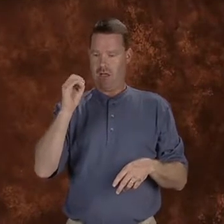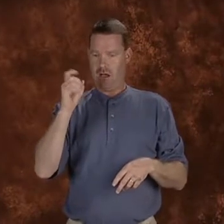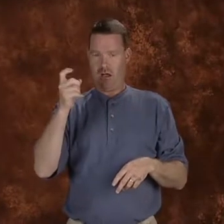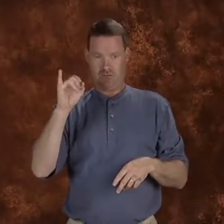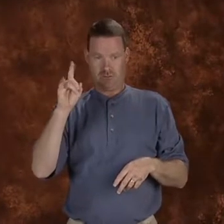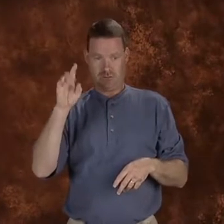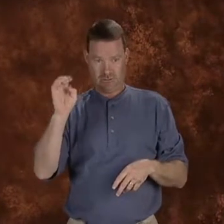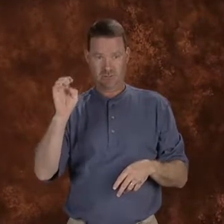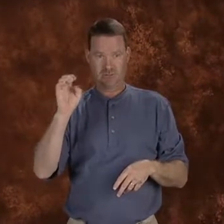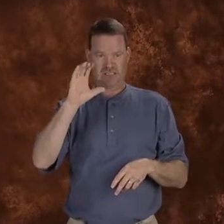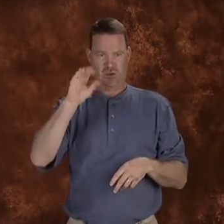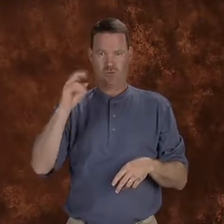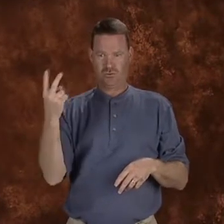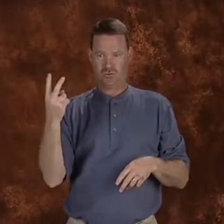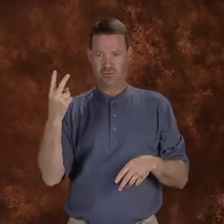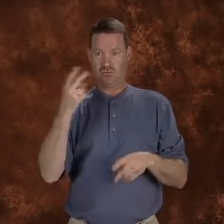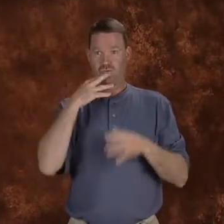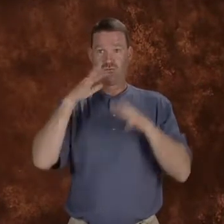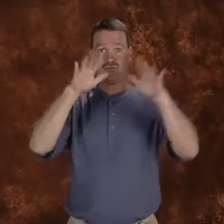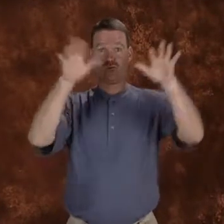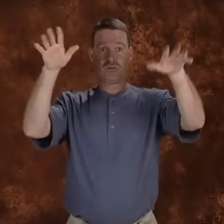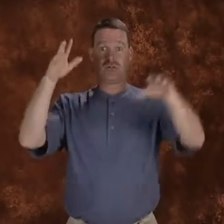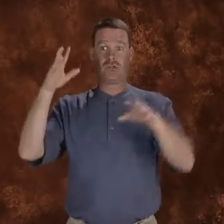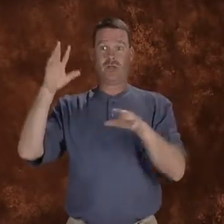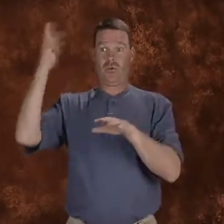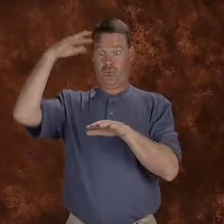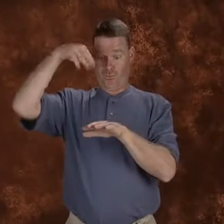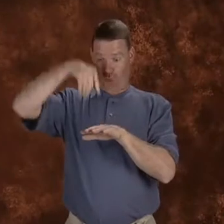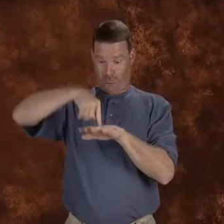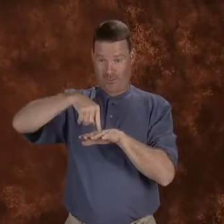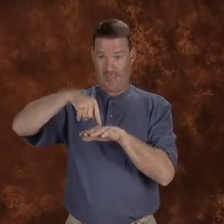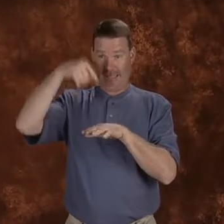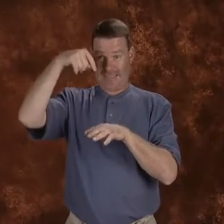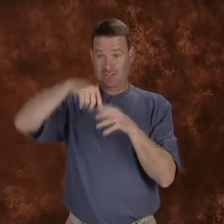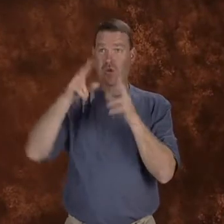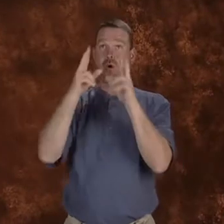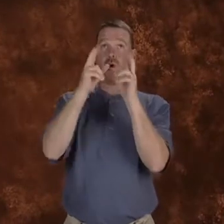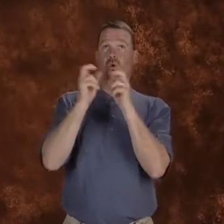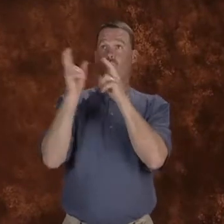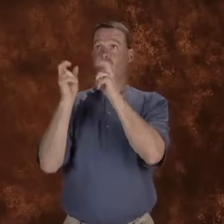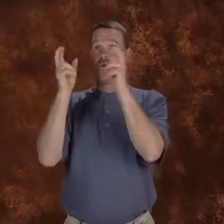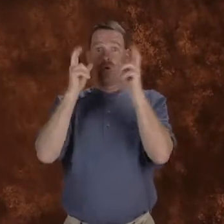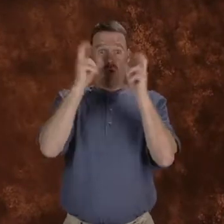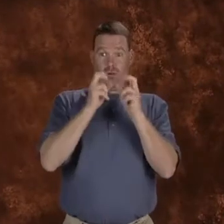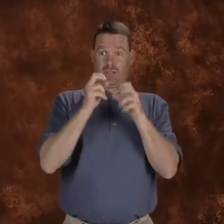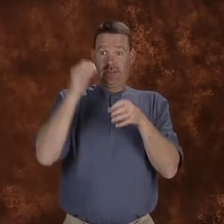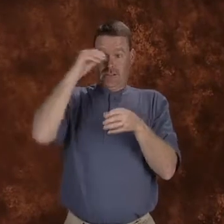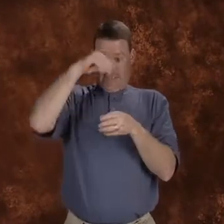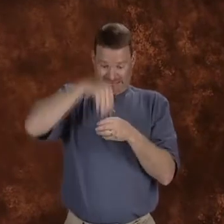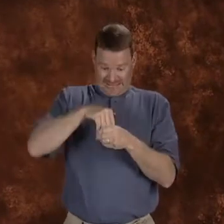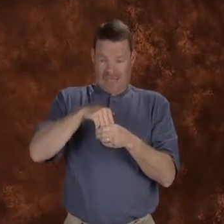When we breathe in, we breathe out carbon dioxide, CO2.